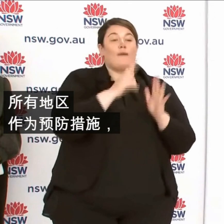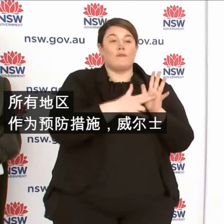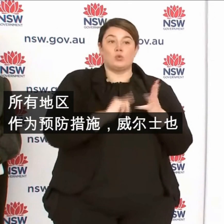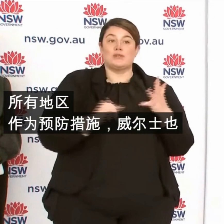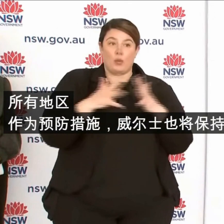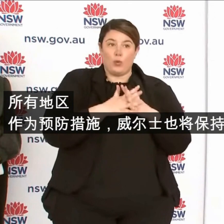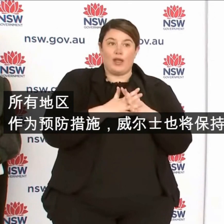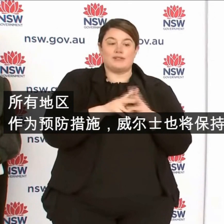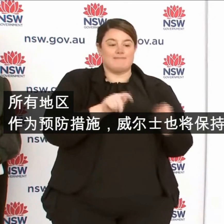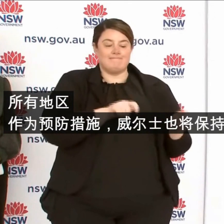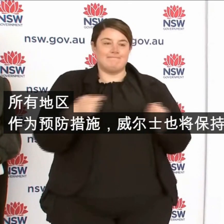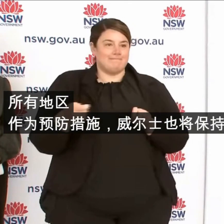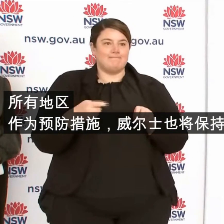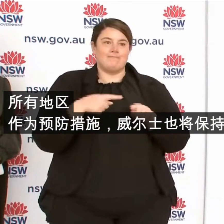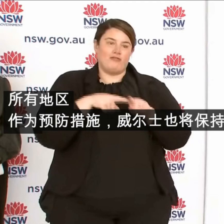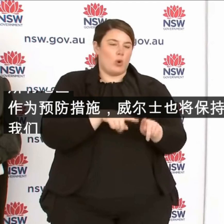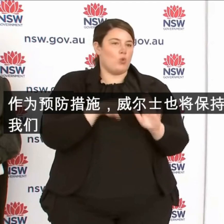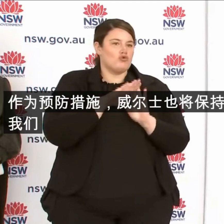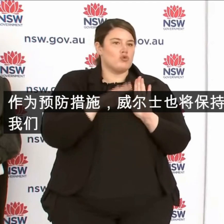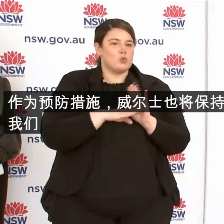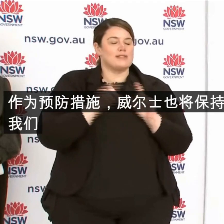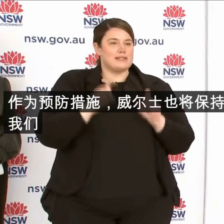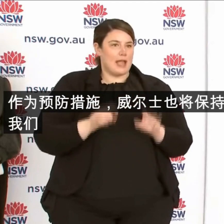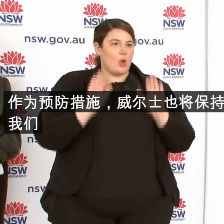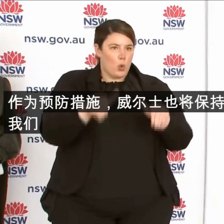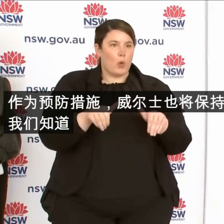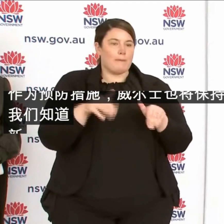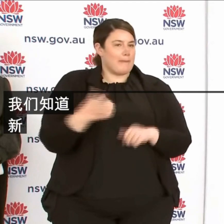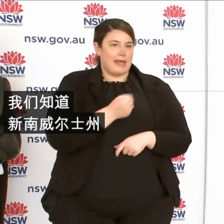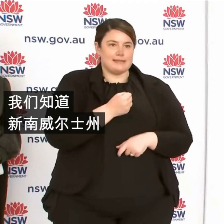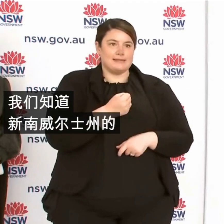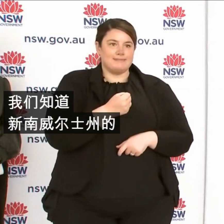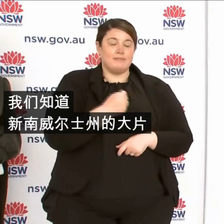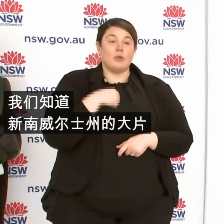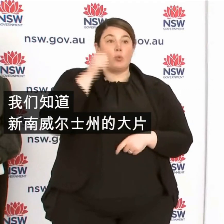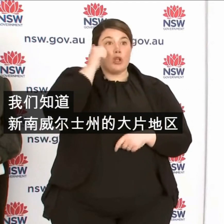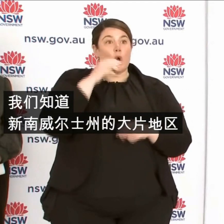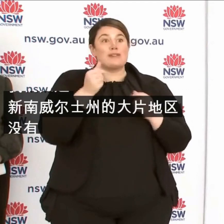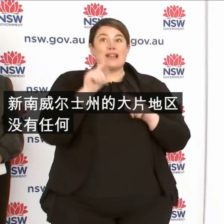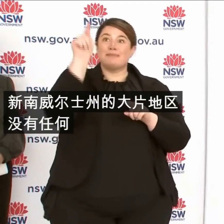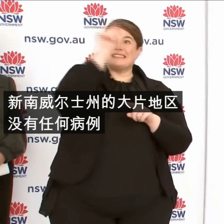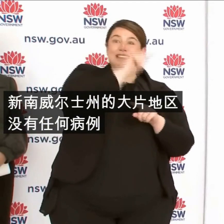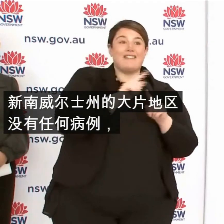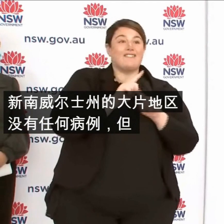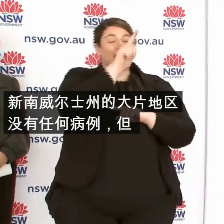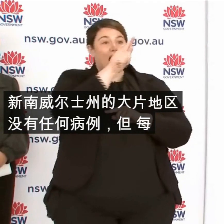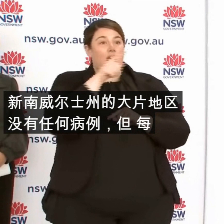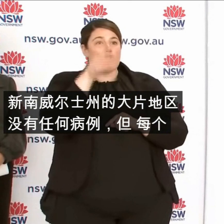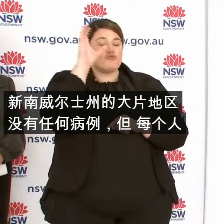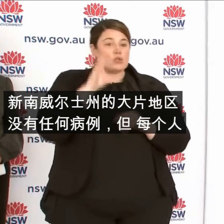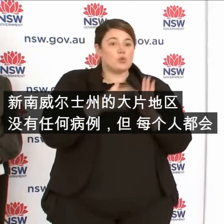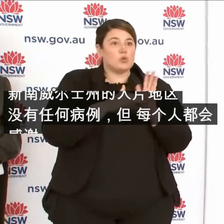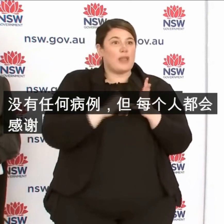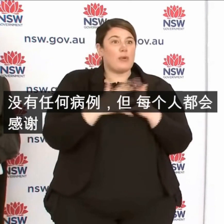also remain in lockdown as a precaution. We know that there are vast areas of regional New South Wales where there aren't any cases,